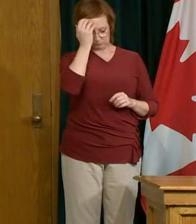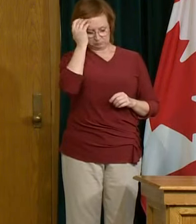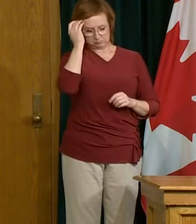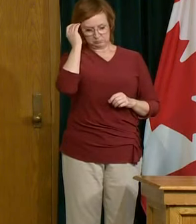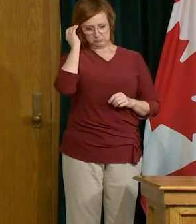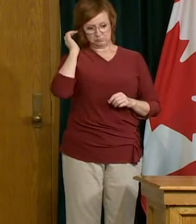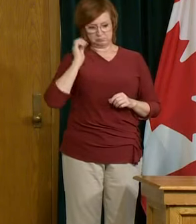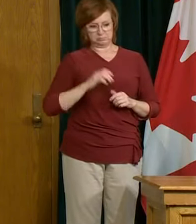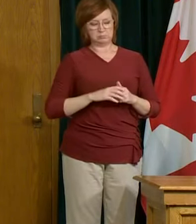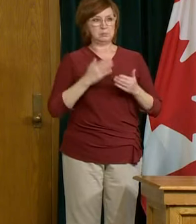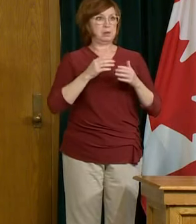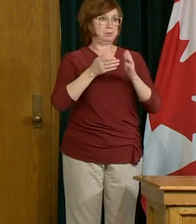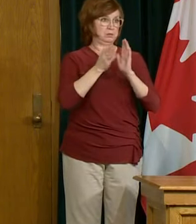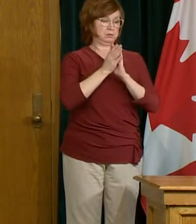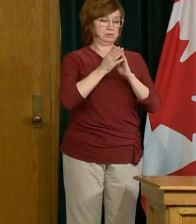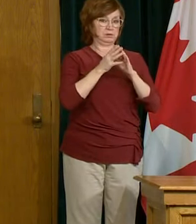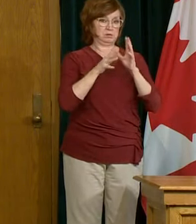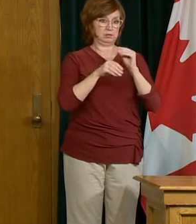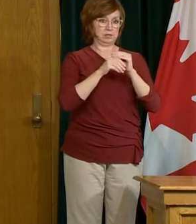defer to Scott and Susan.